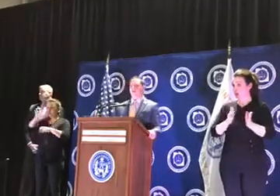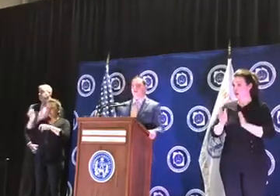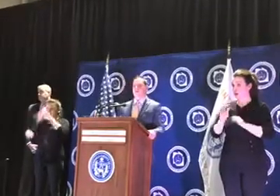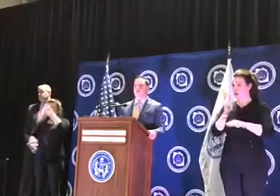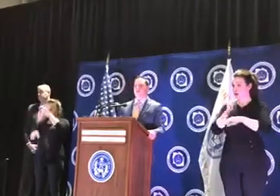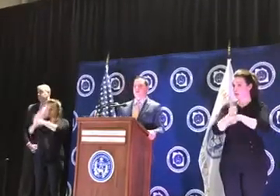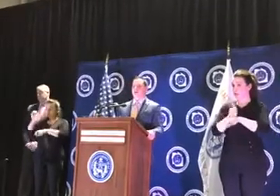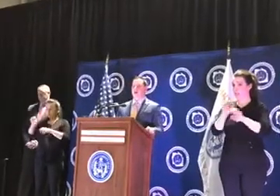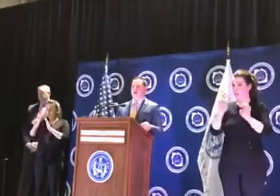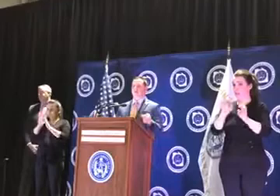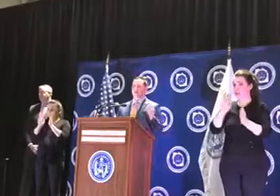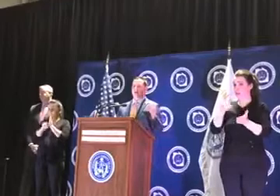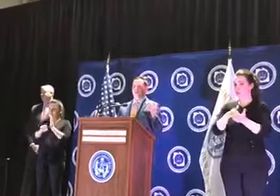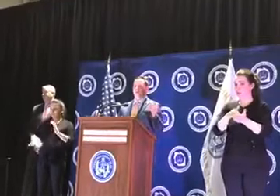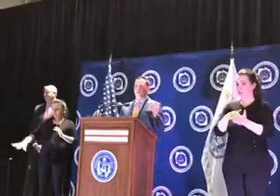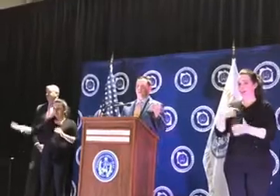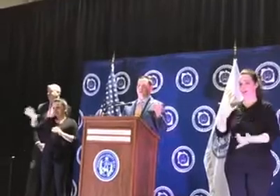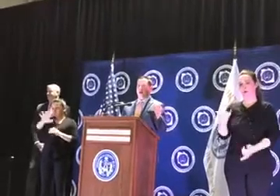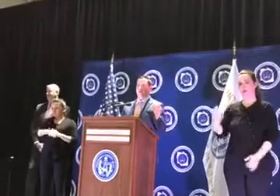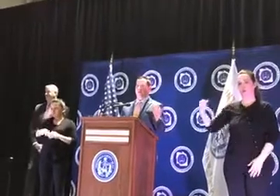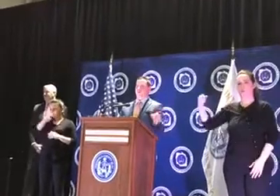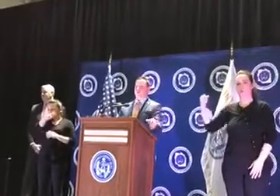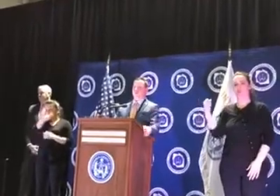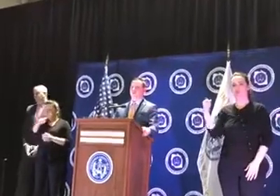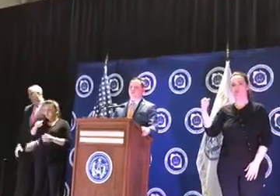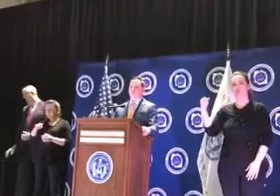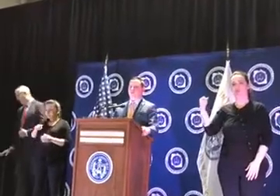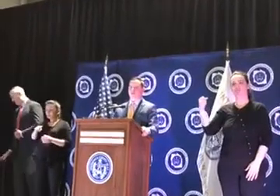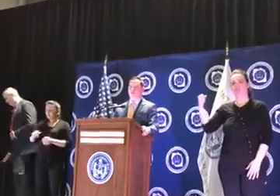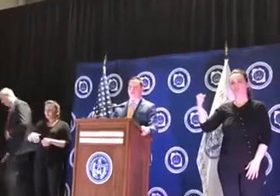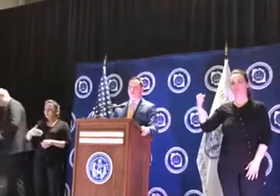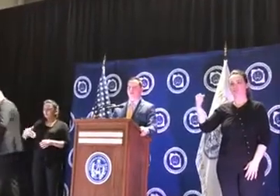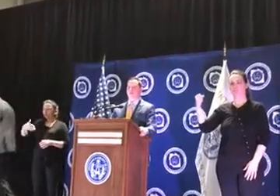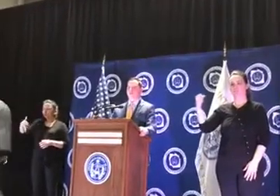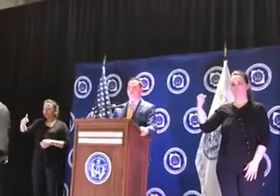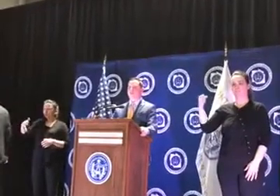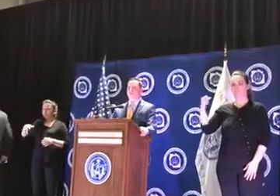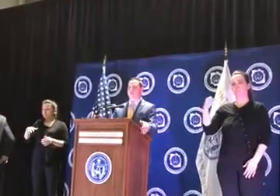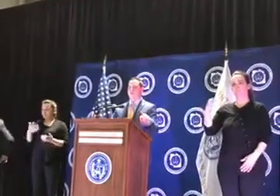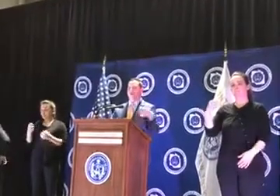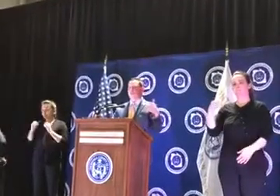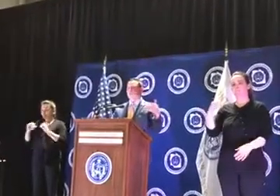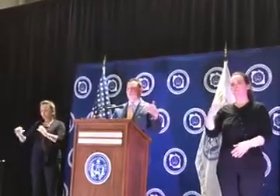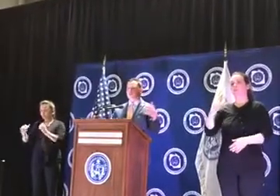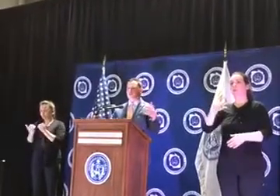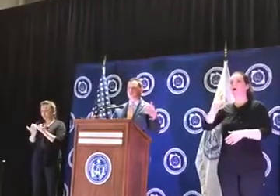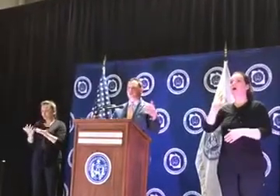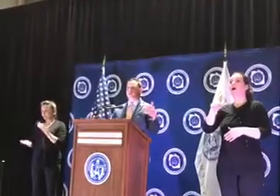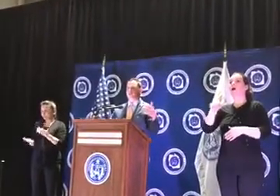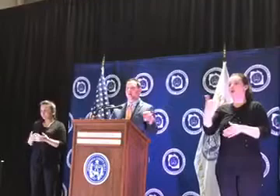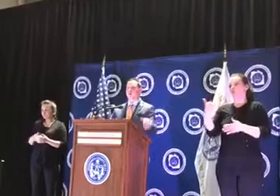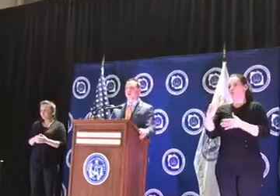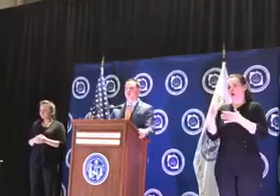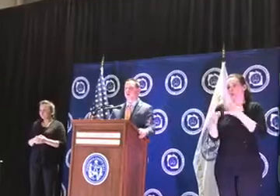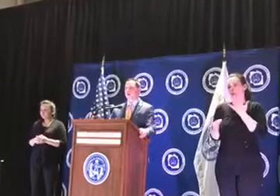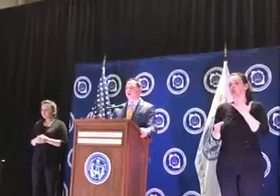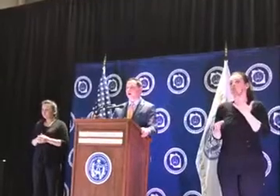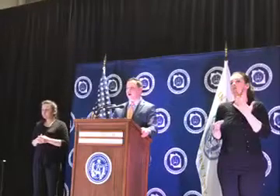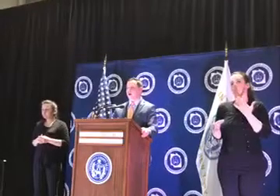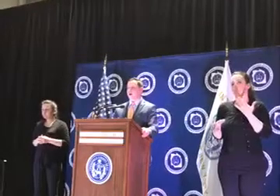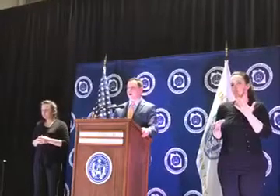now, Tim. I think we have a couple really good options for a surge ICU hospital in the event we were going to need